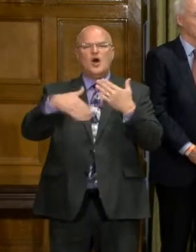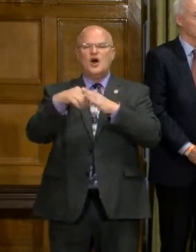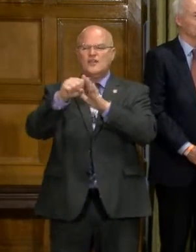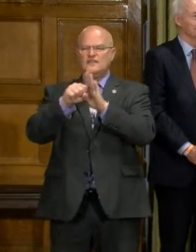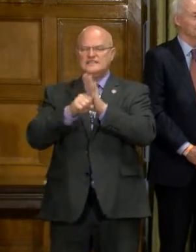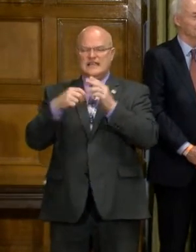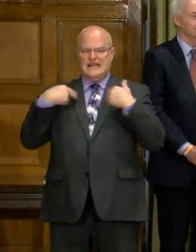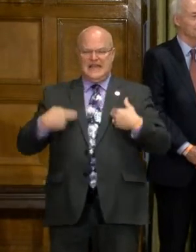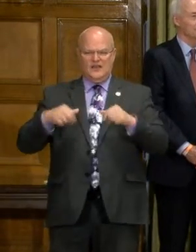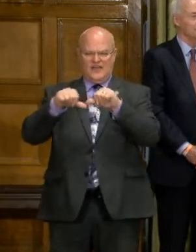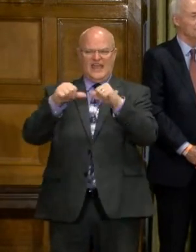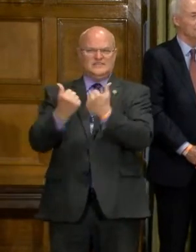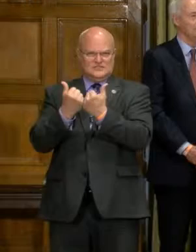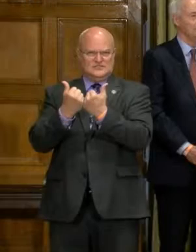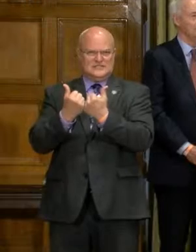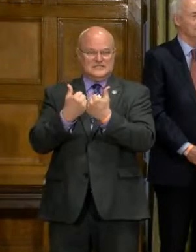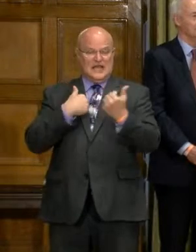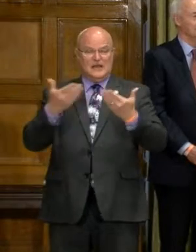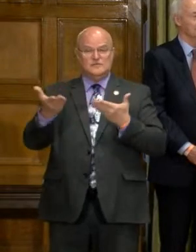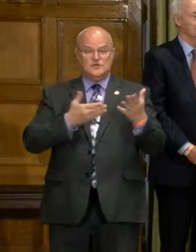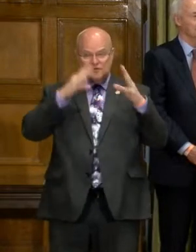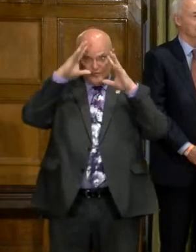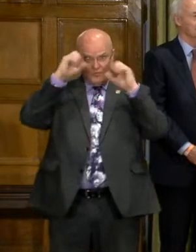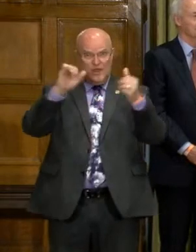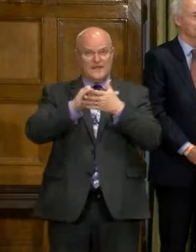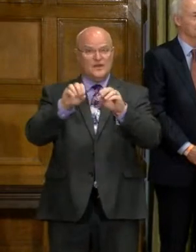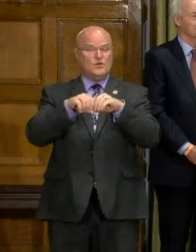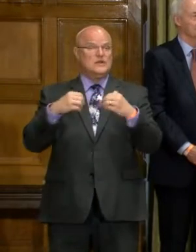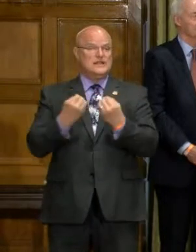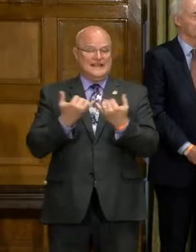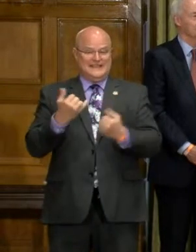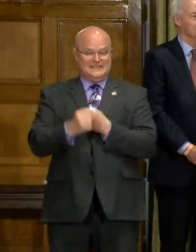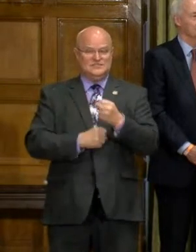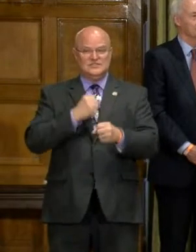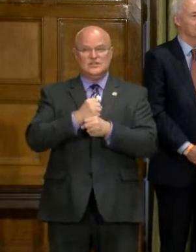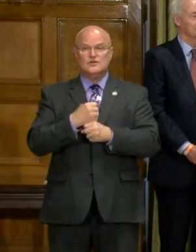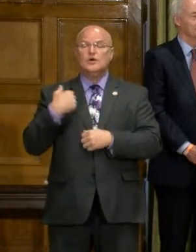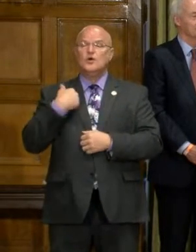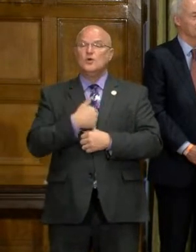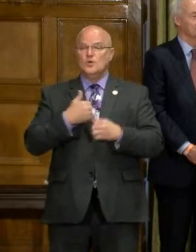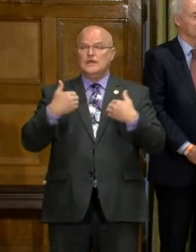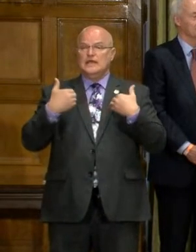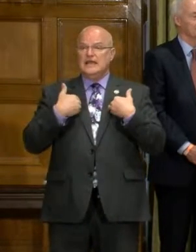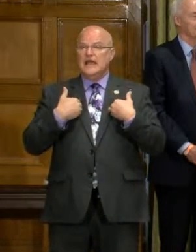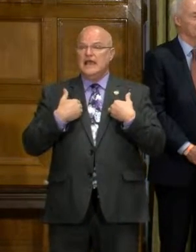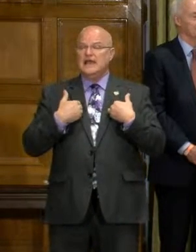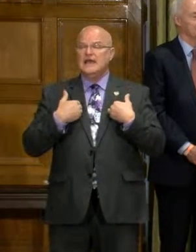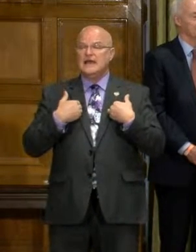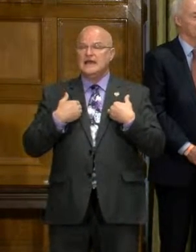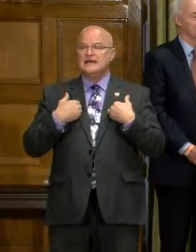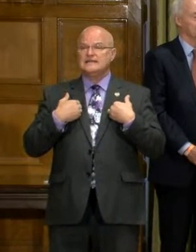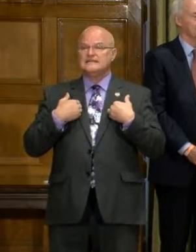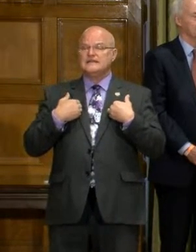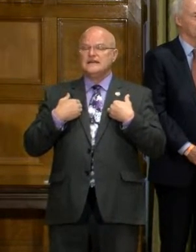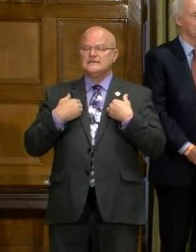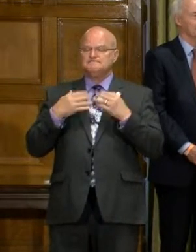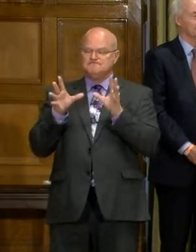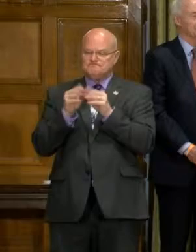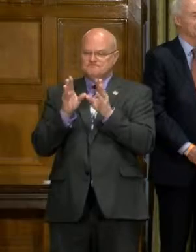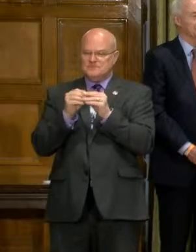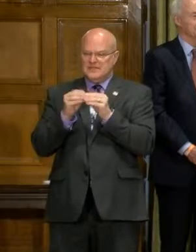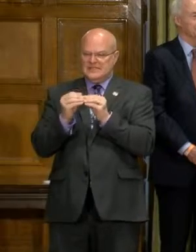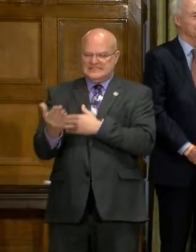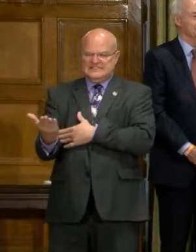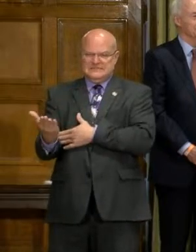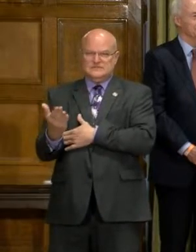the state health agencies. I'm serving as president of that organization this year. We had a press briefing earlier